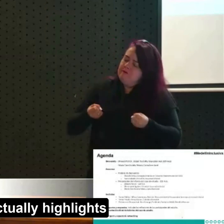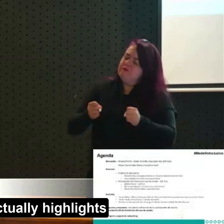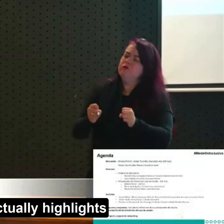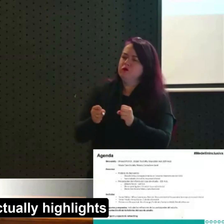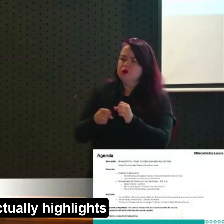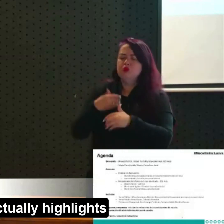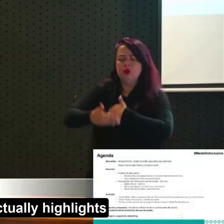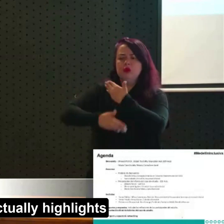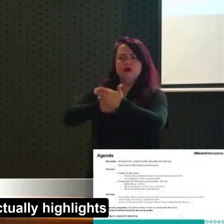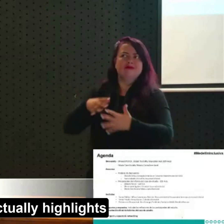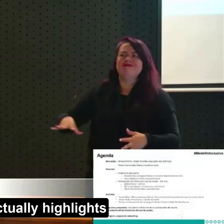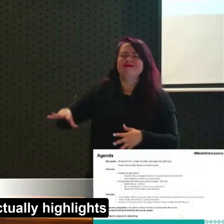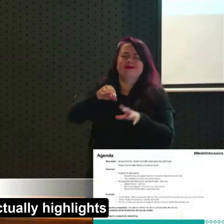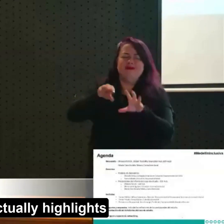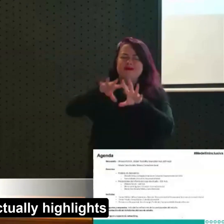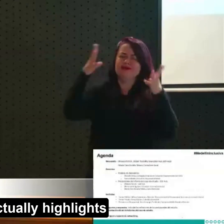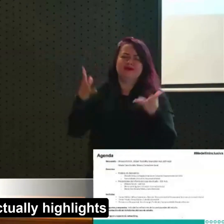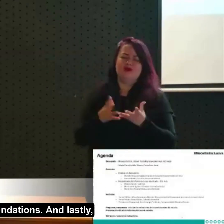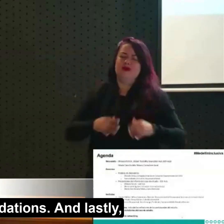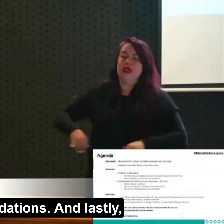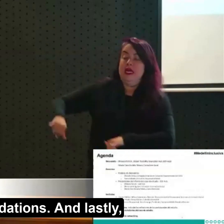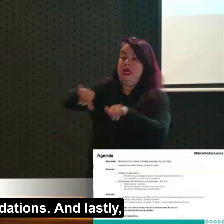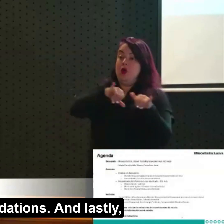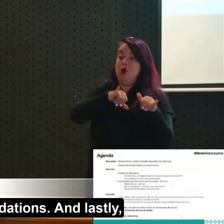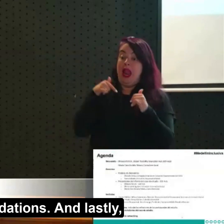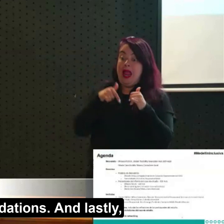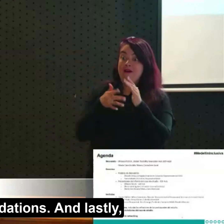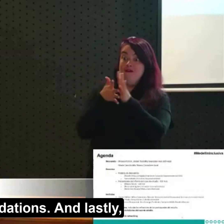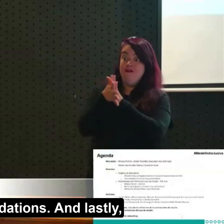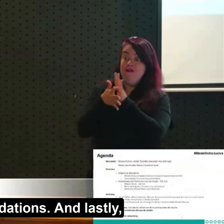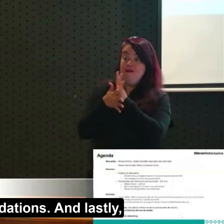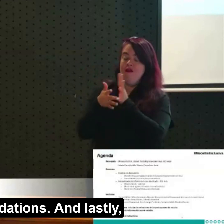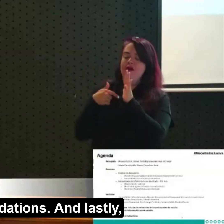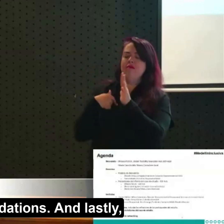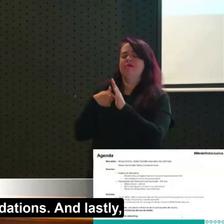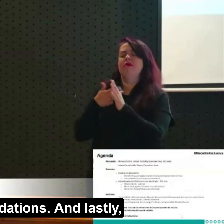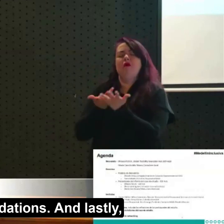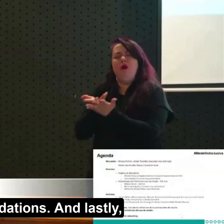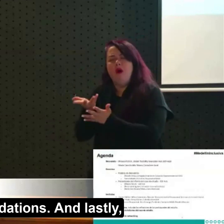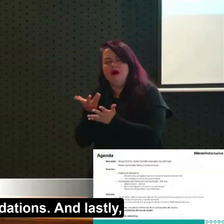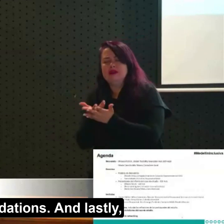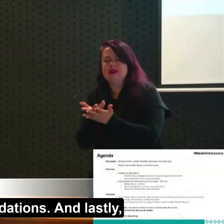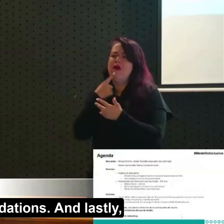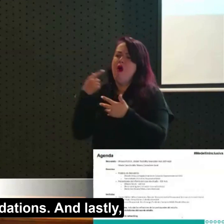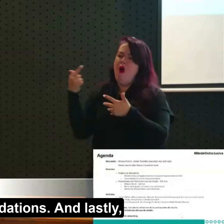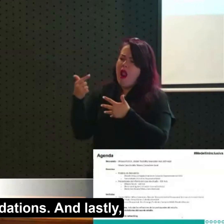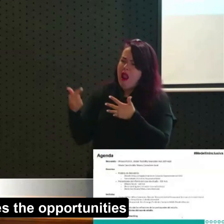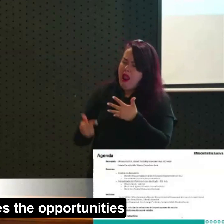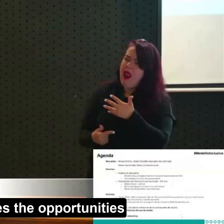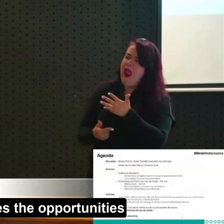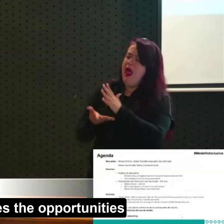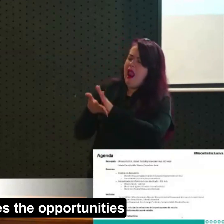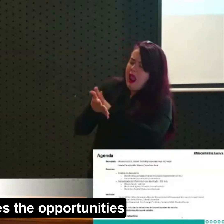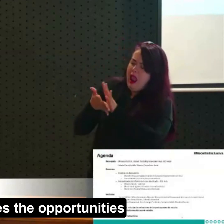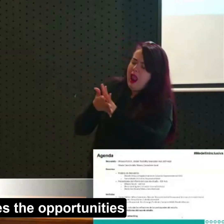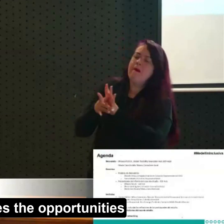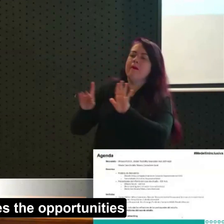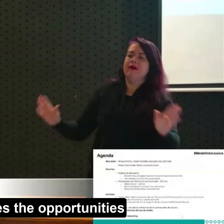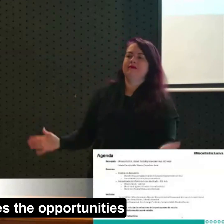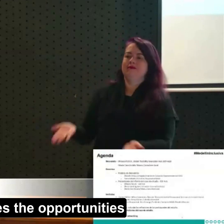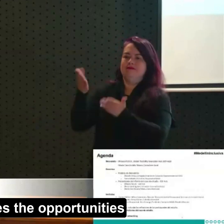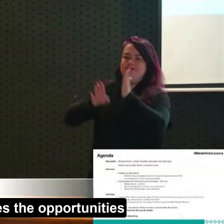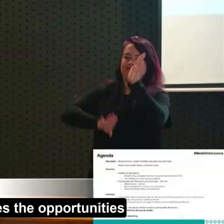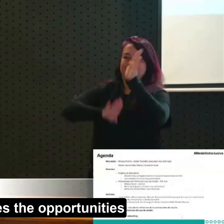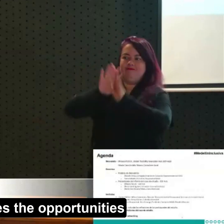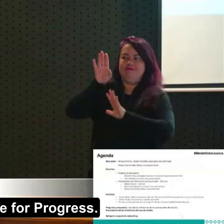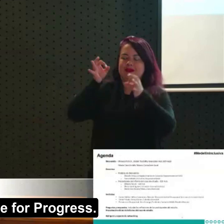report actually highlights recommendations, and lastly, it